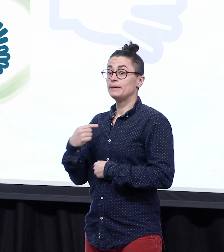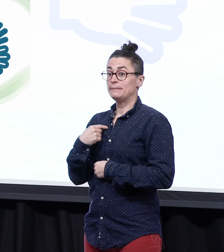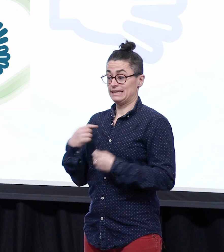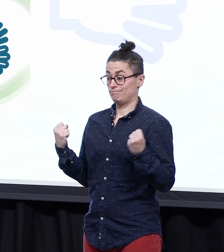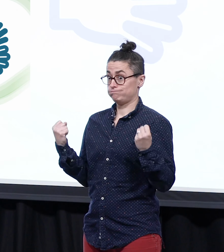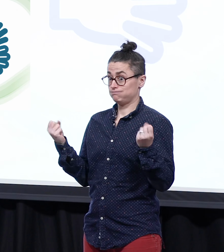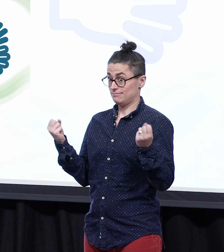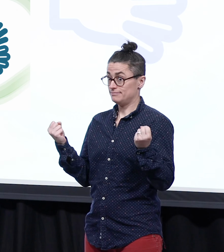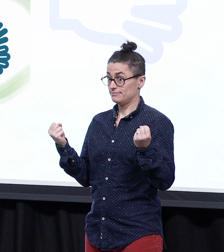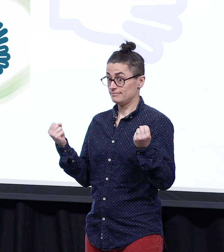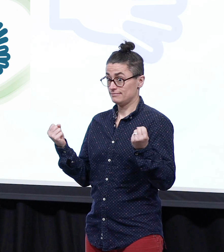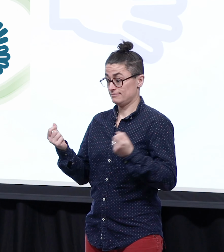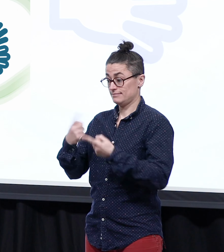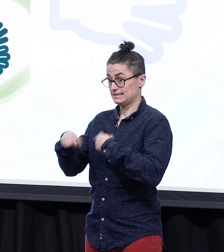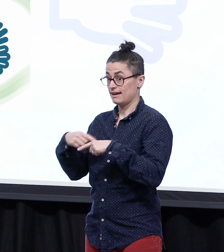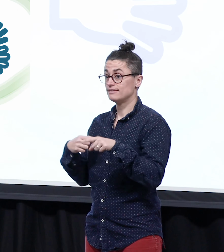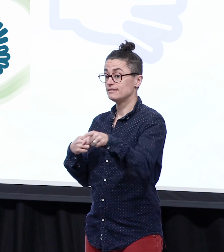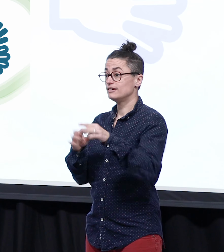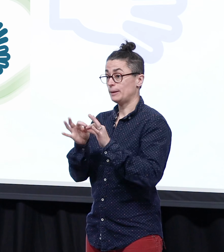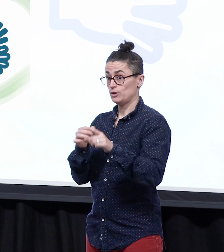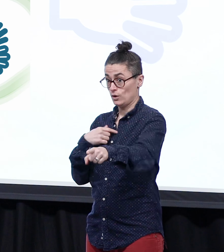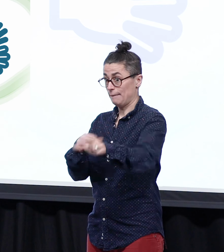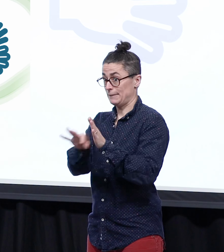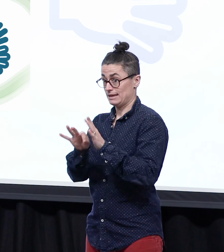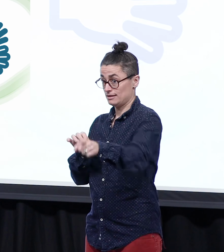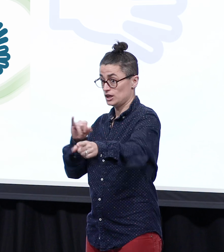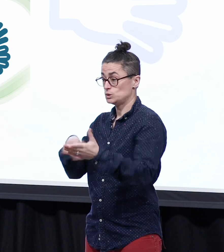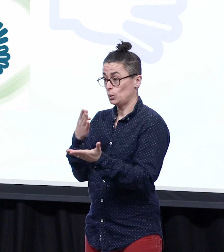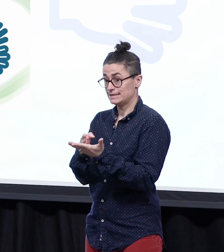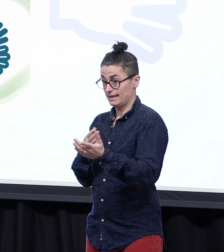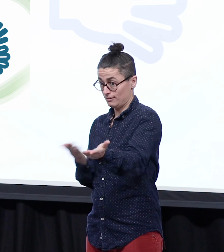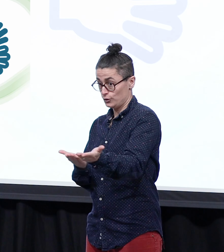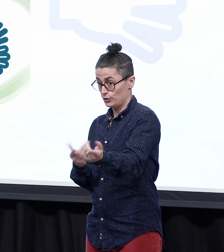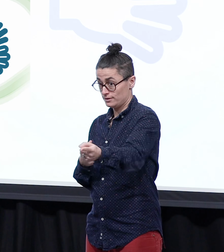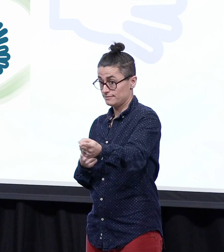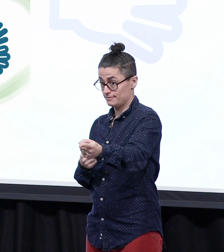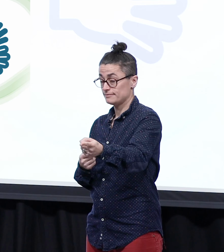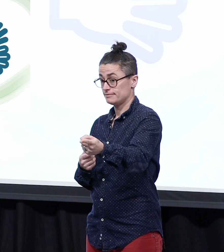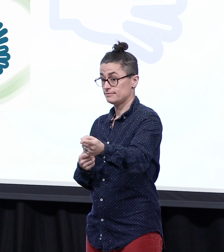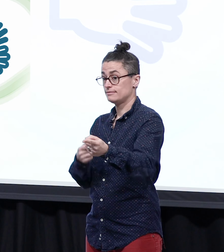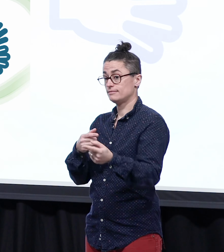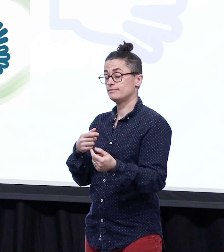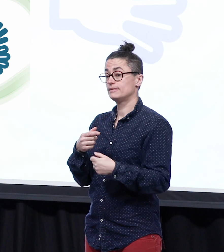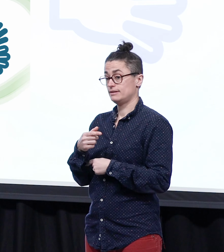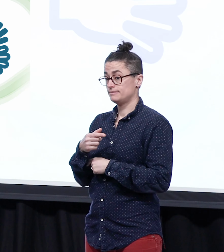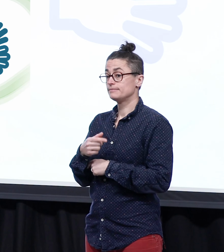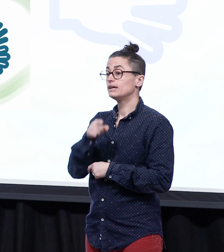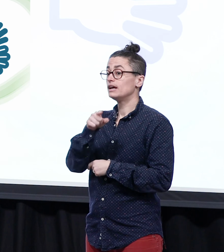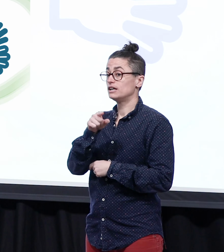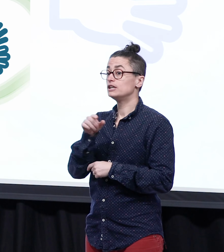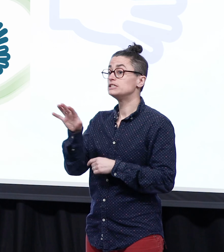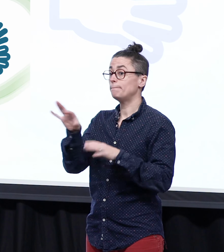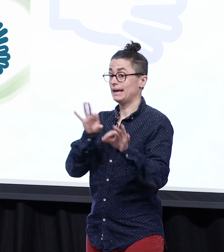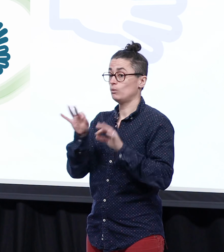Now, Paula did the first disclaimer. I'll be doing the second disclaimer. And the second disclaimer is that